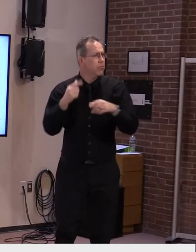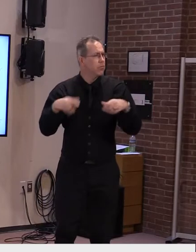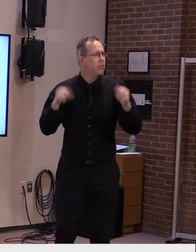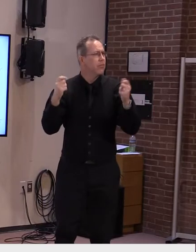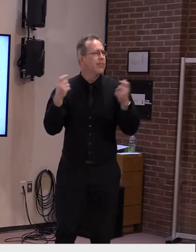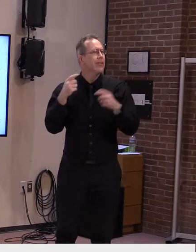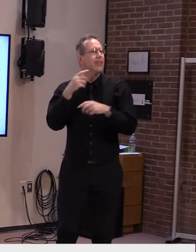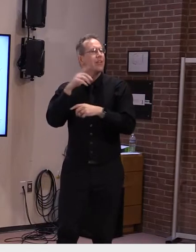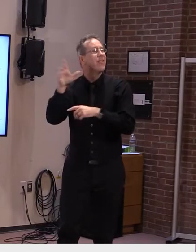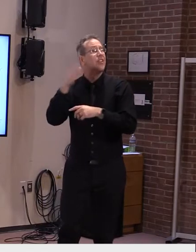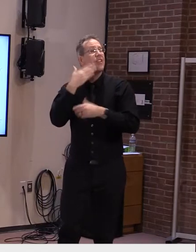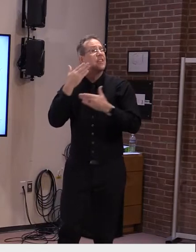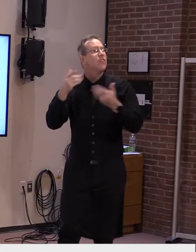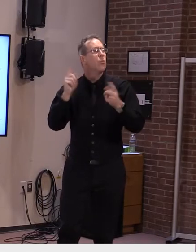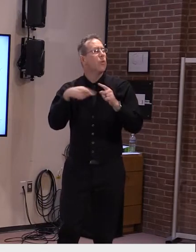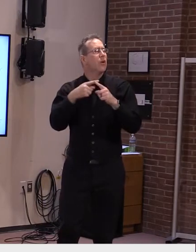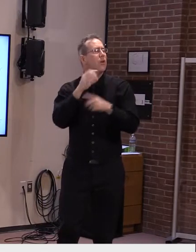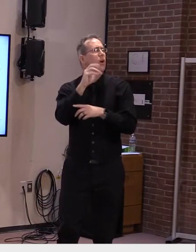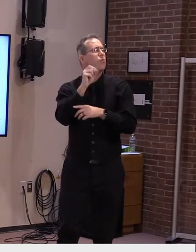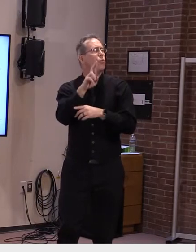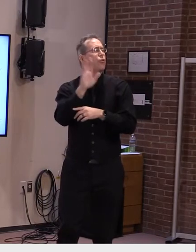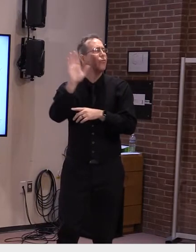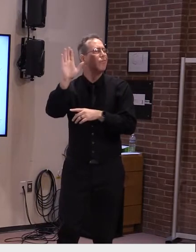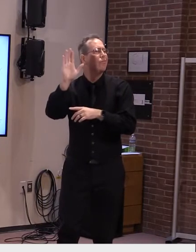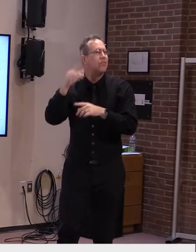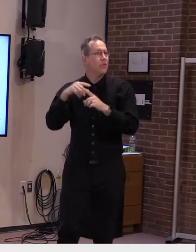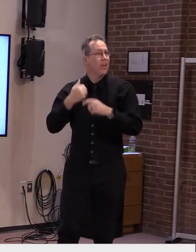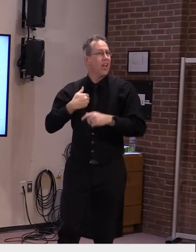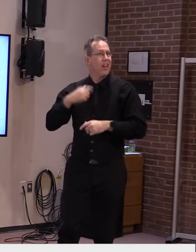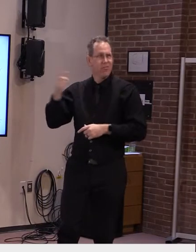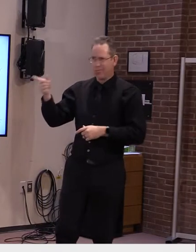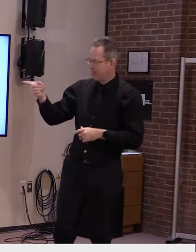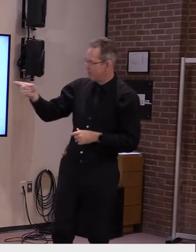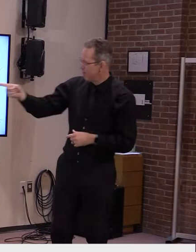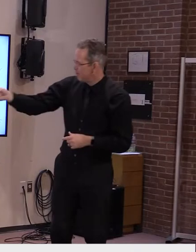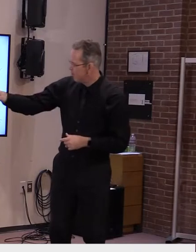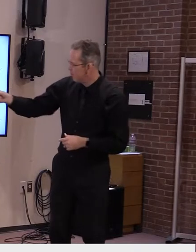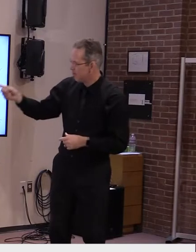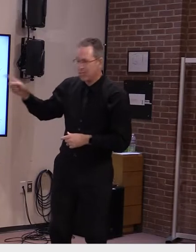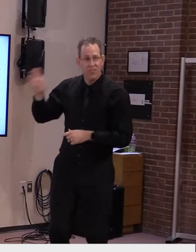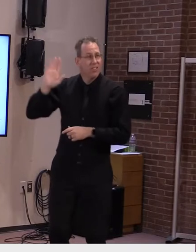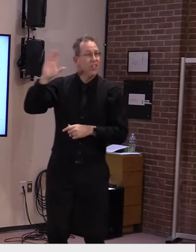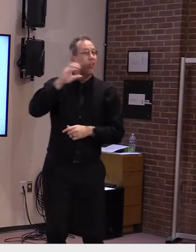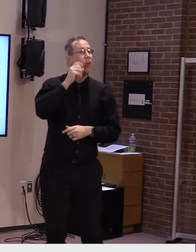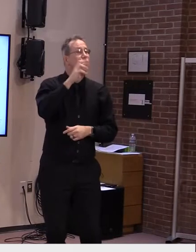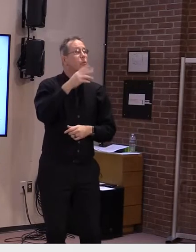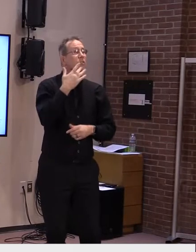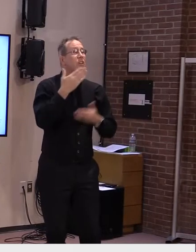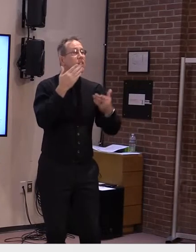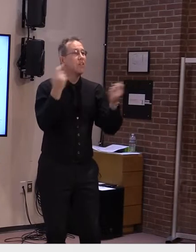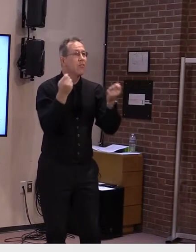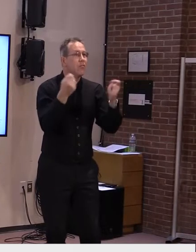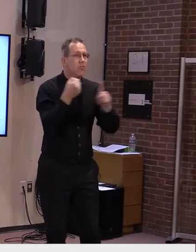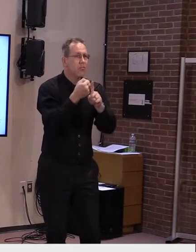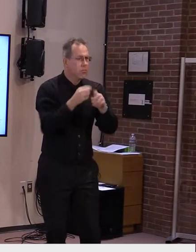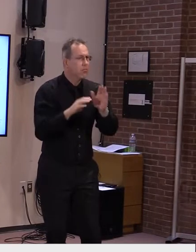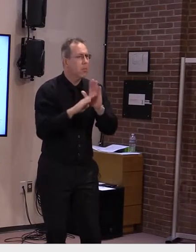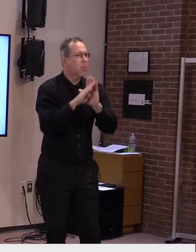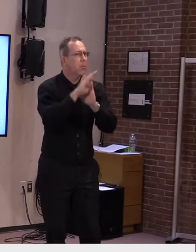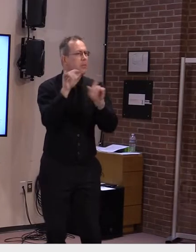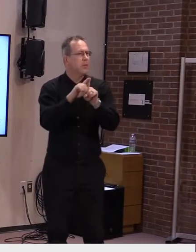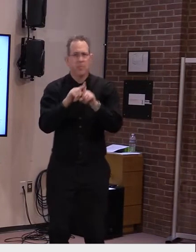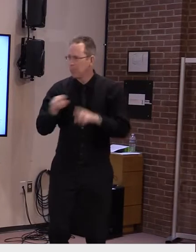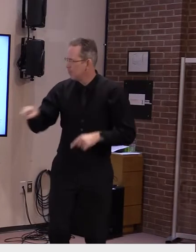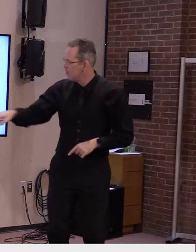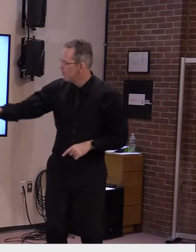case rates, we see that they have been increasing, like much of New England, through the last number of months, more particularly in